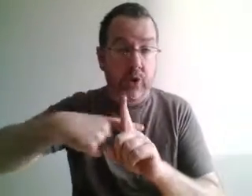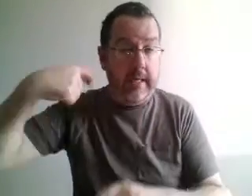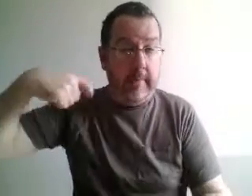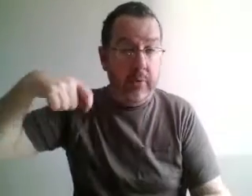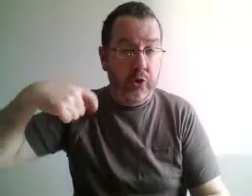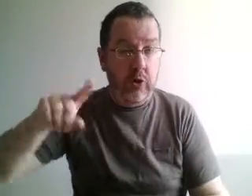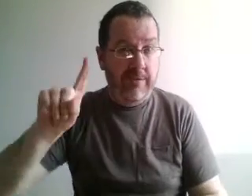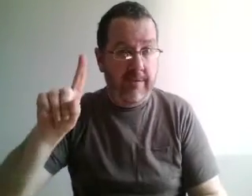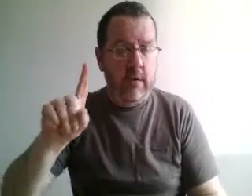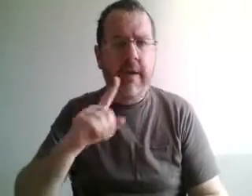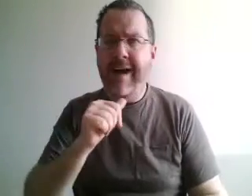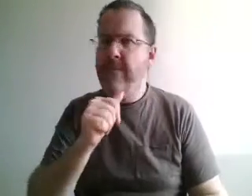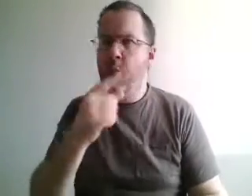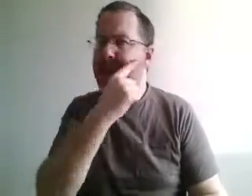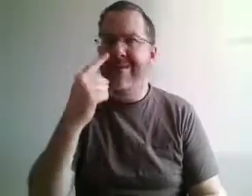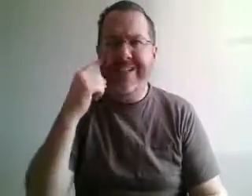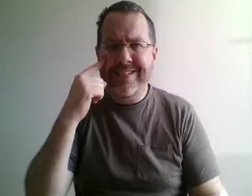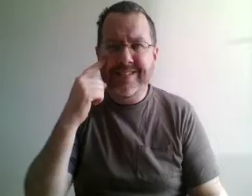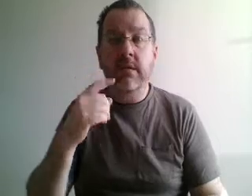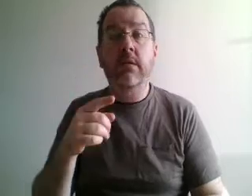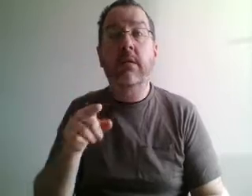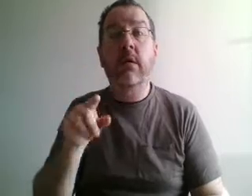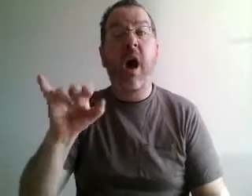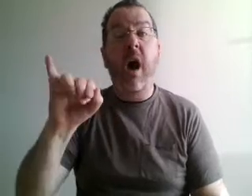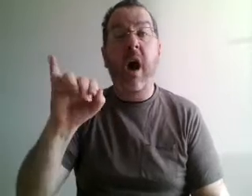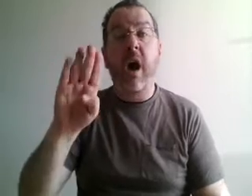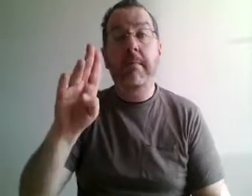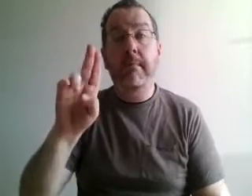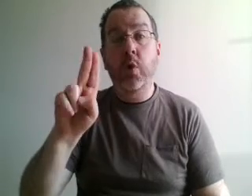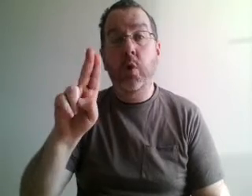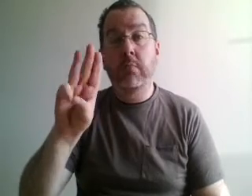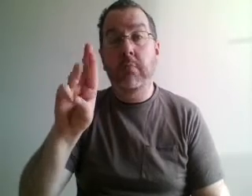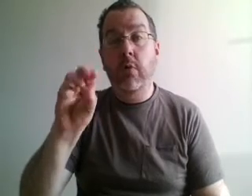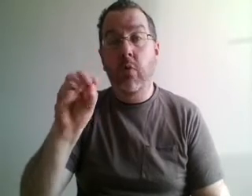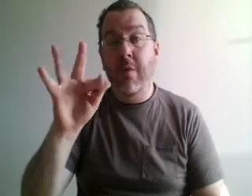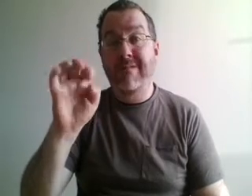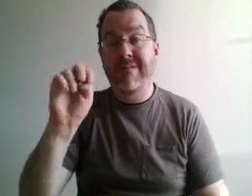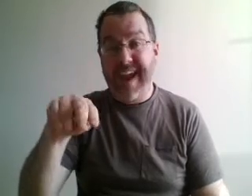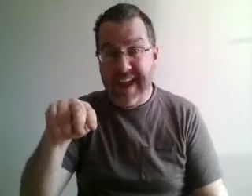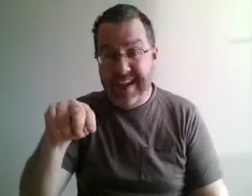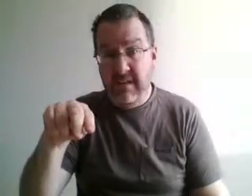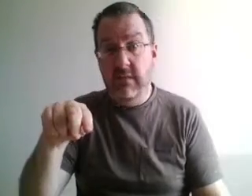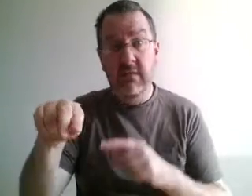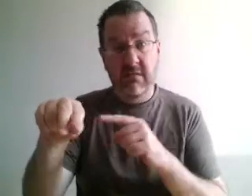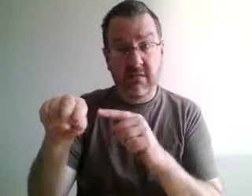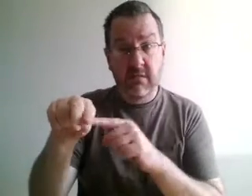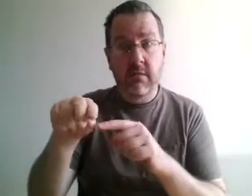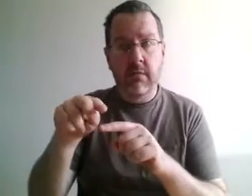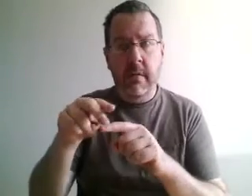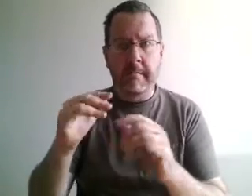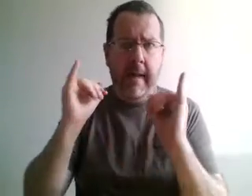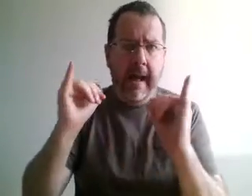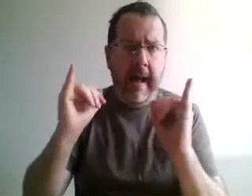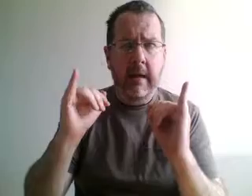that non-steroidal inflammatories such as ibuprofen, which is over-the-counter Nurofen, cause any harm in otherwise healthy